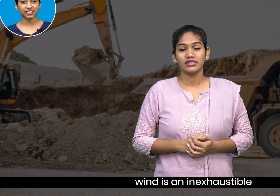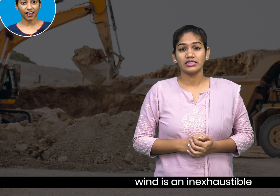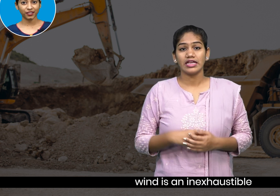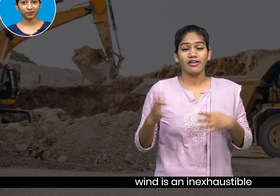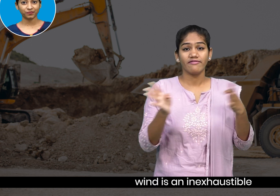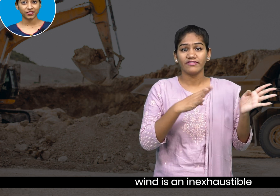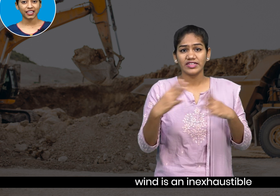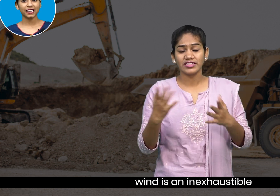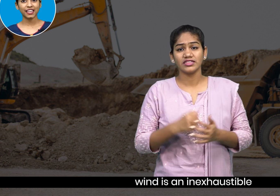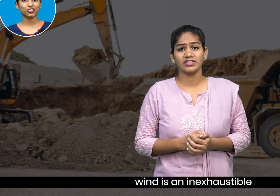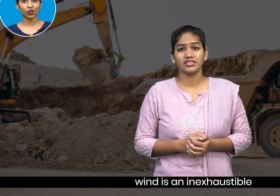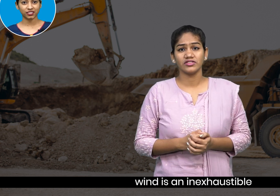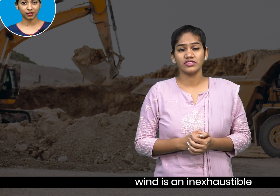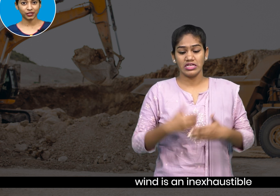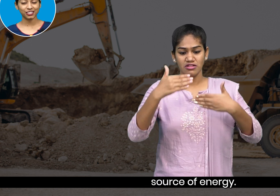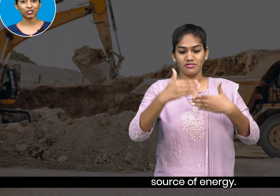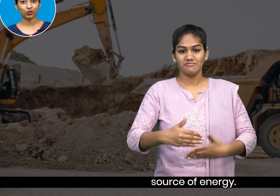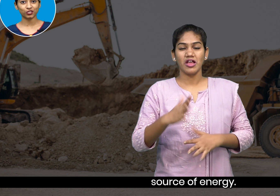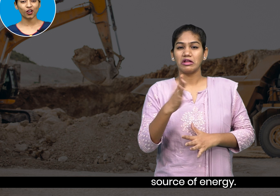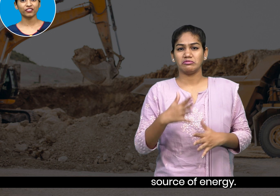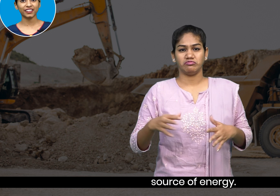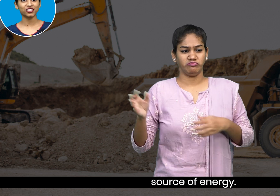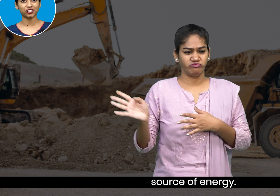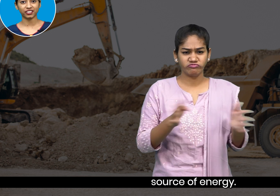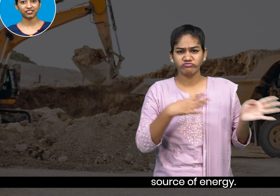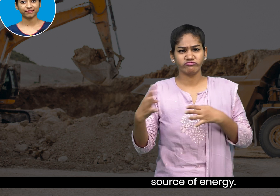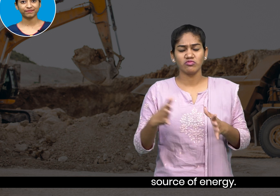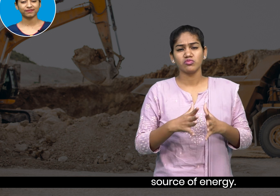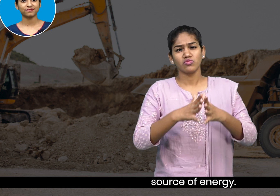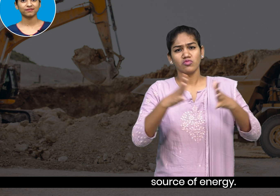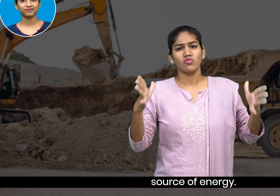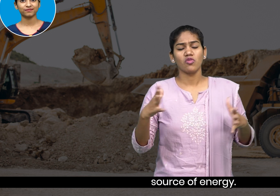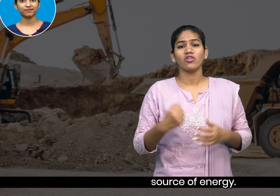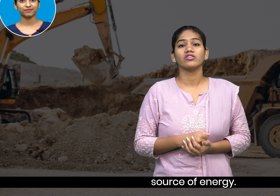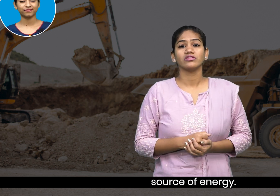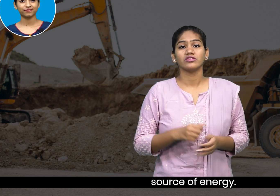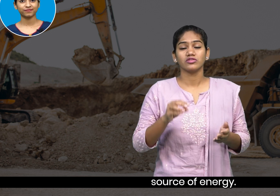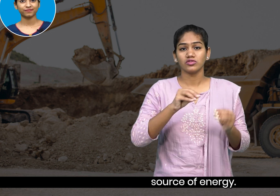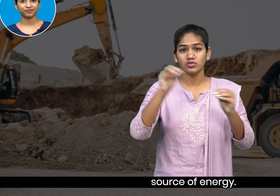Wind is an inexhaustible source of energy.